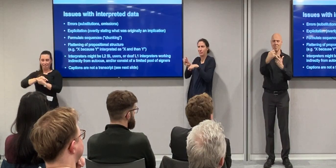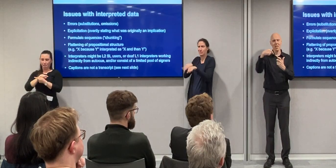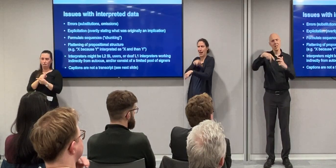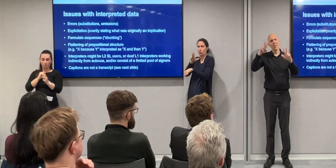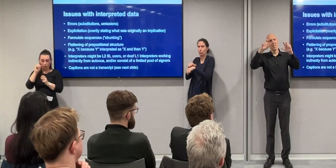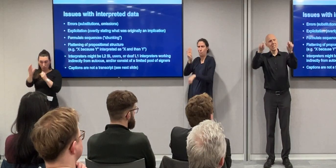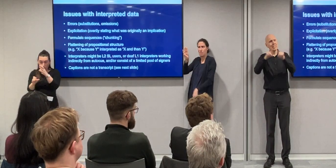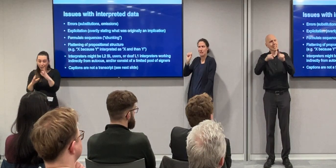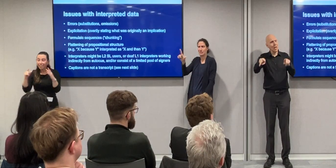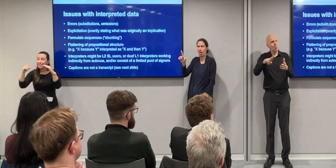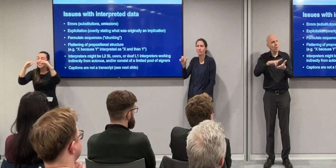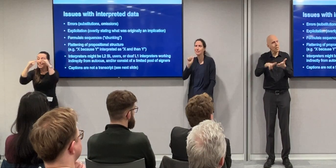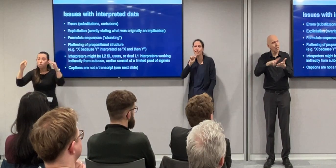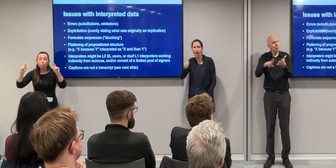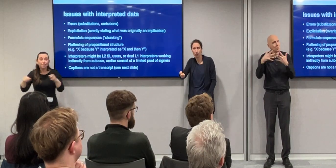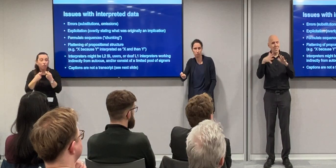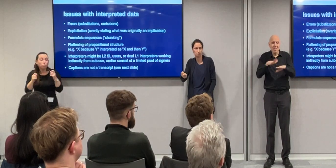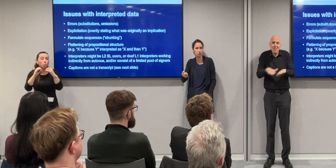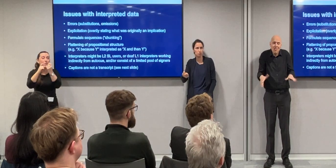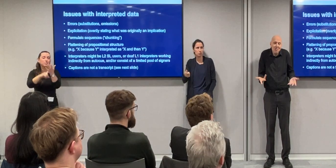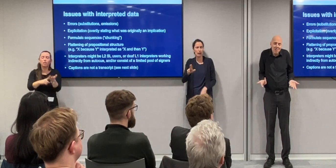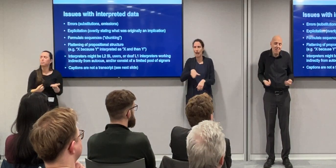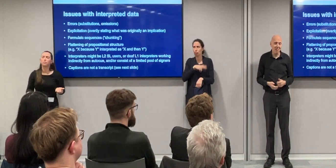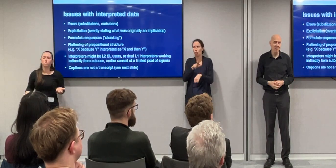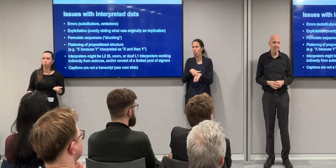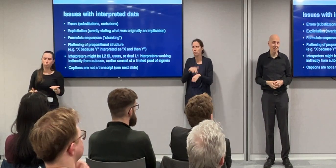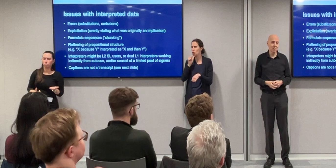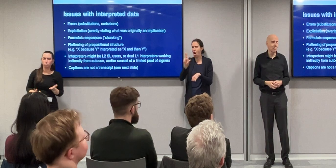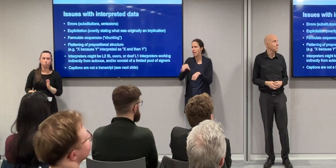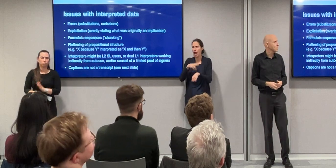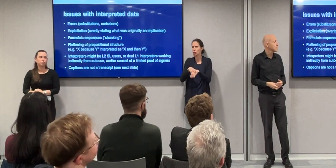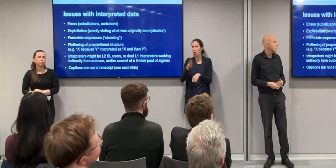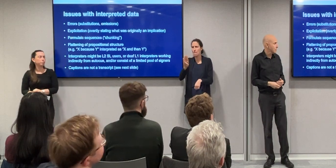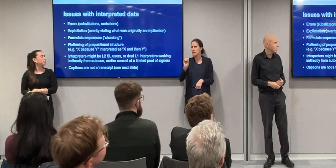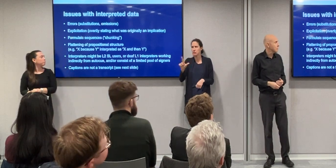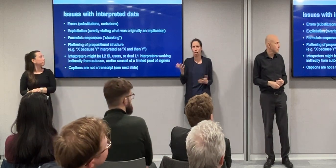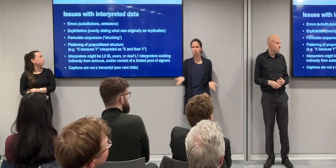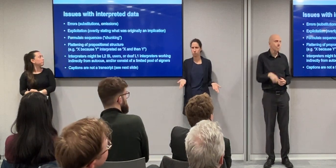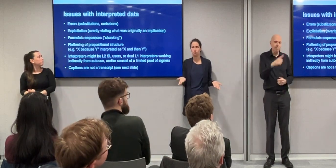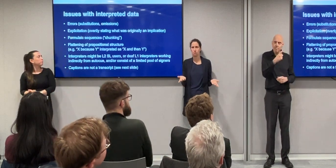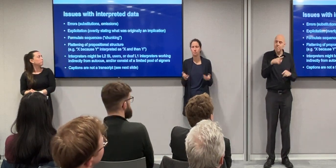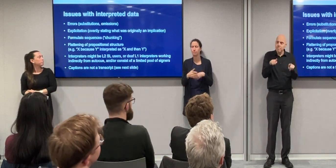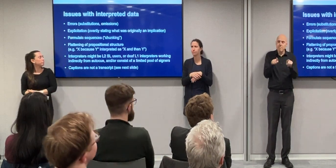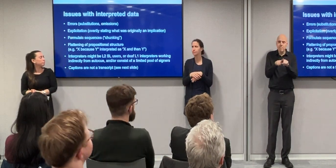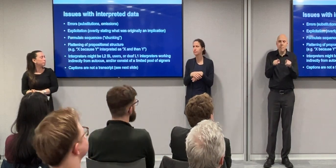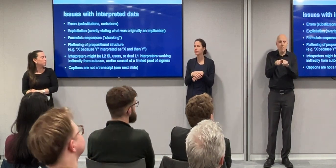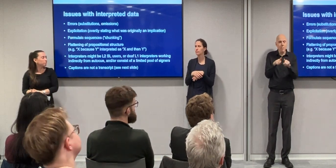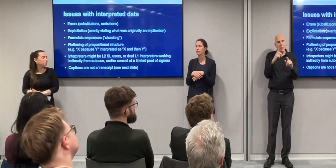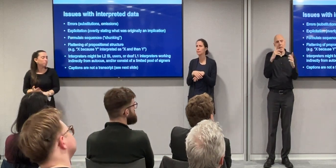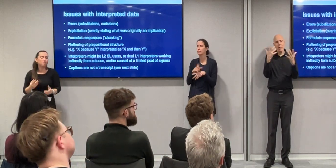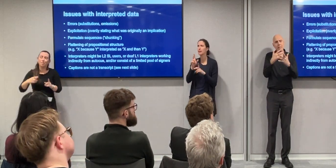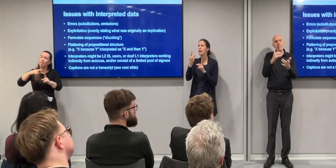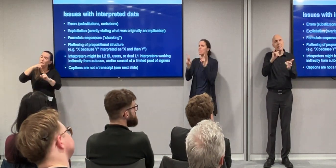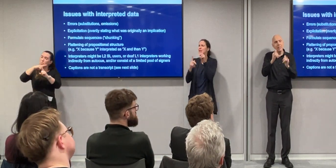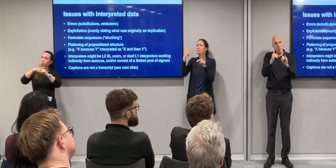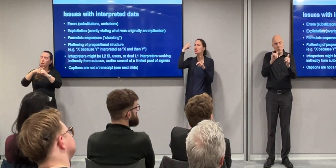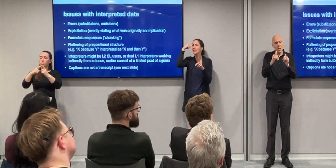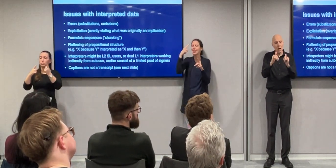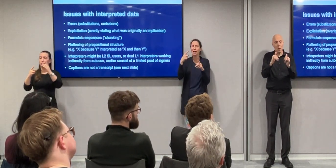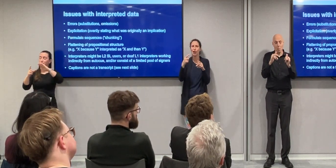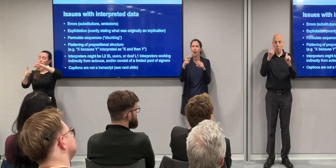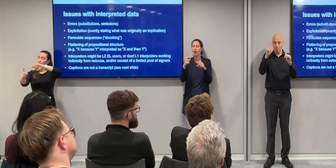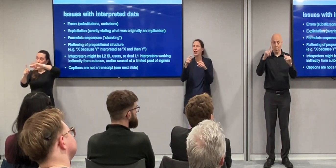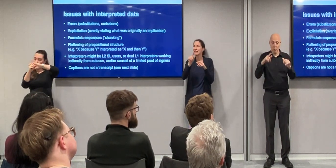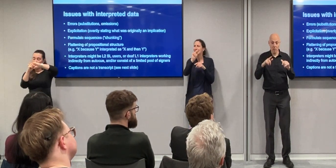BSL. It's not. Also, we're concerned occasionally that people tend to treat broadcast captions as